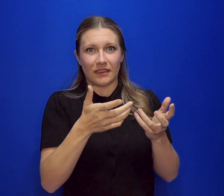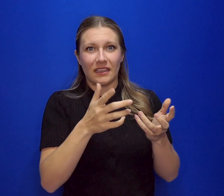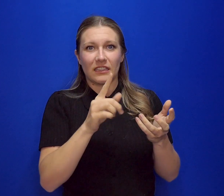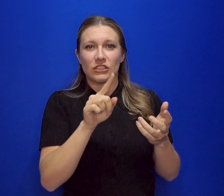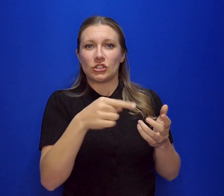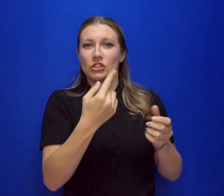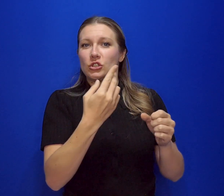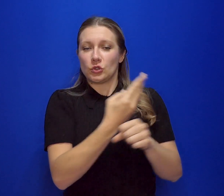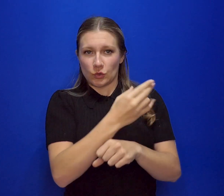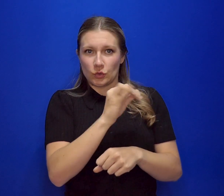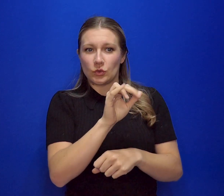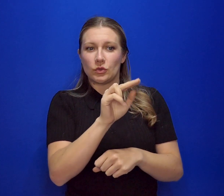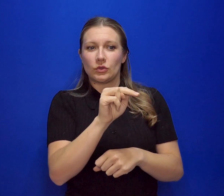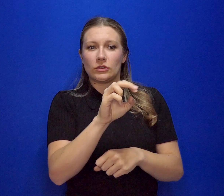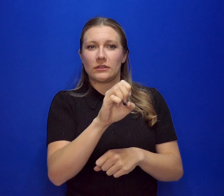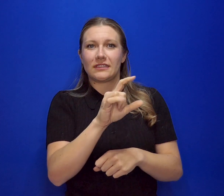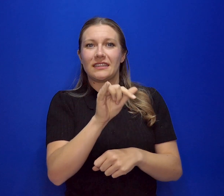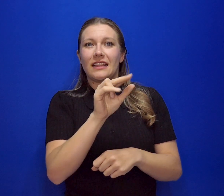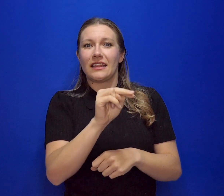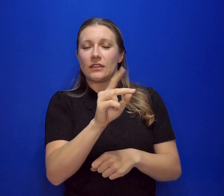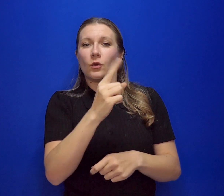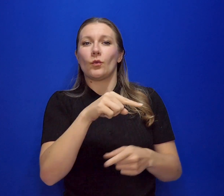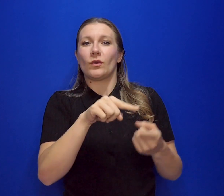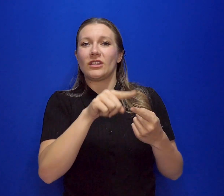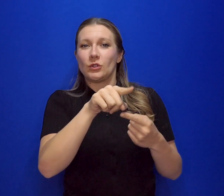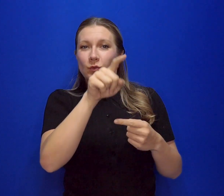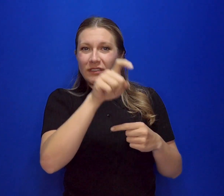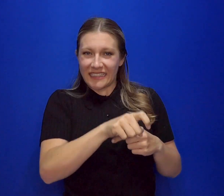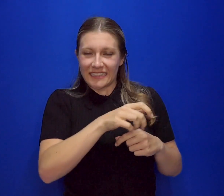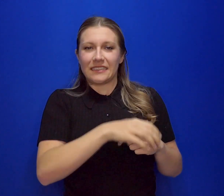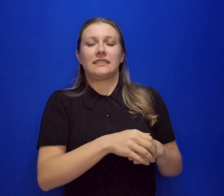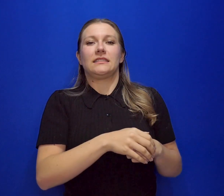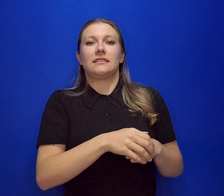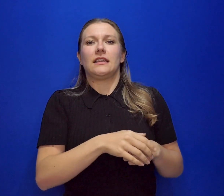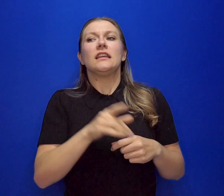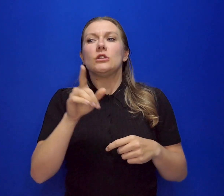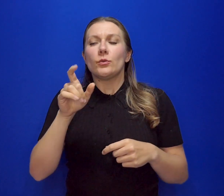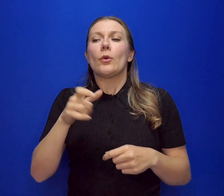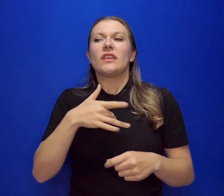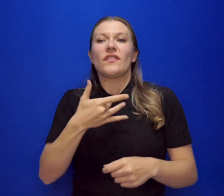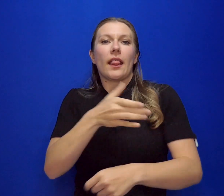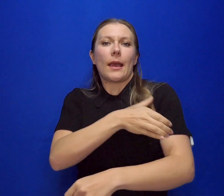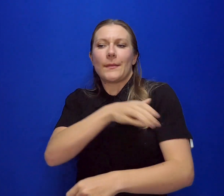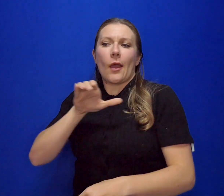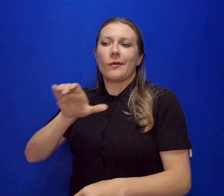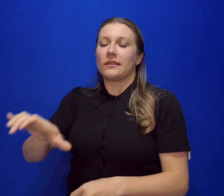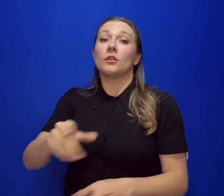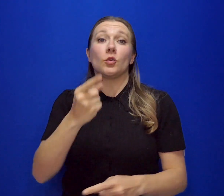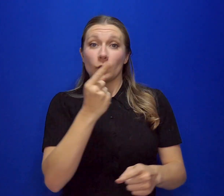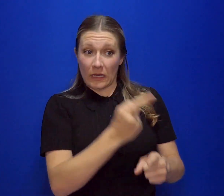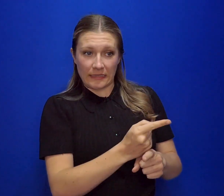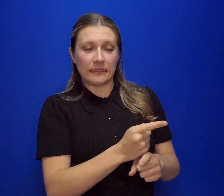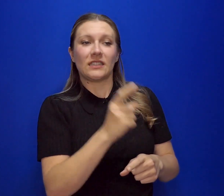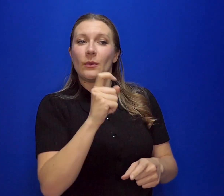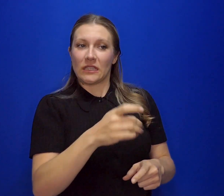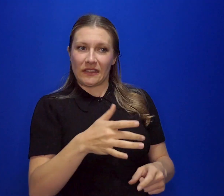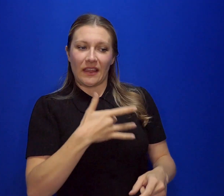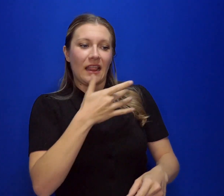and just take insulin when you're supposed to take it. it's supposed to be an empowering statement. Correct. It's supposed to be empowering in